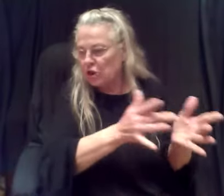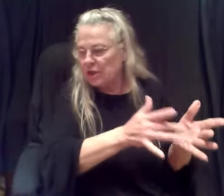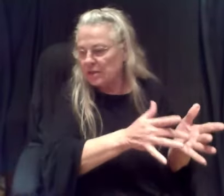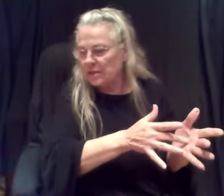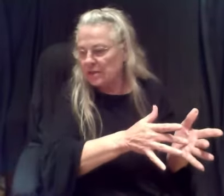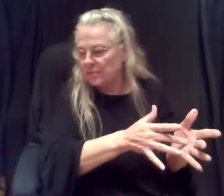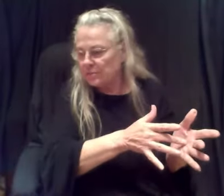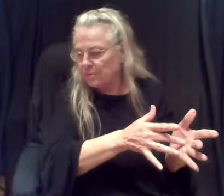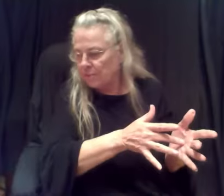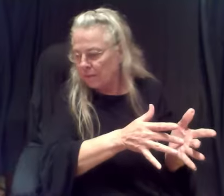Jesus.